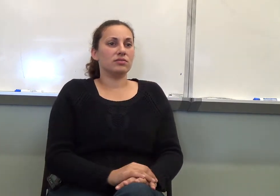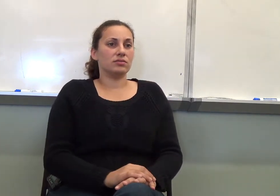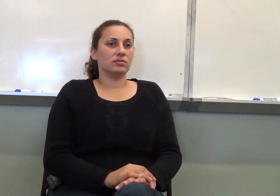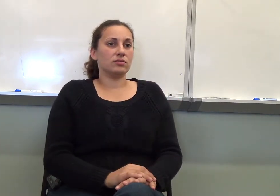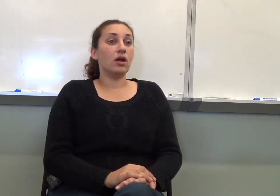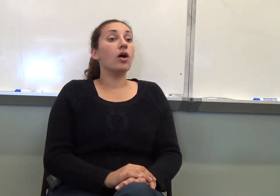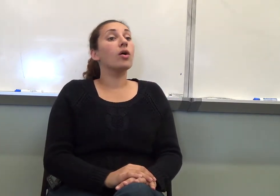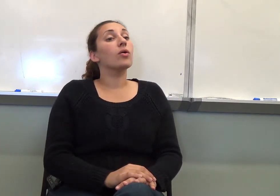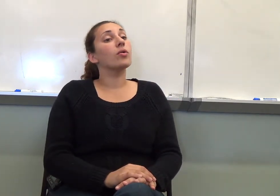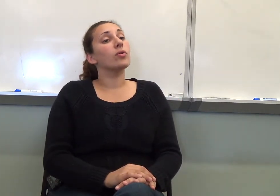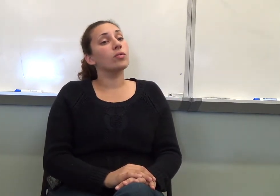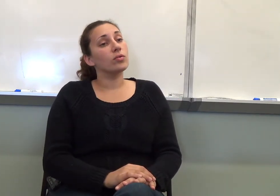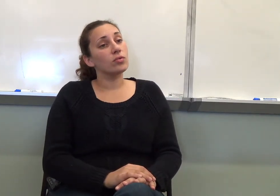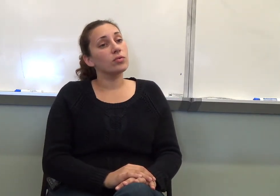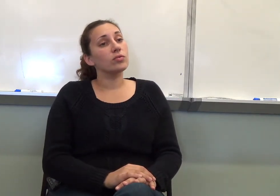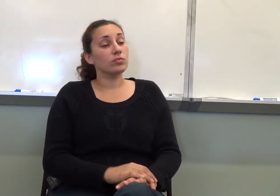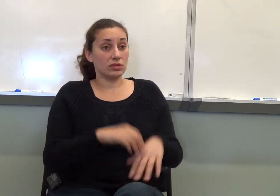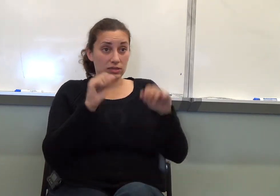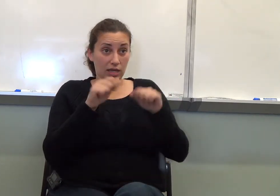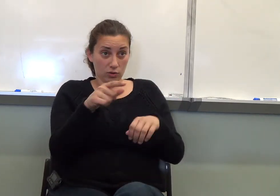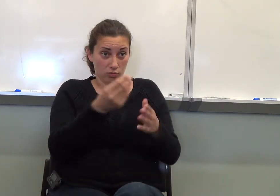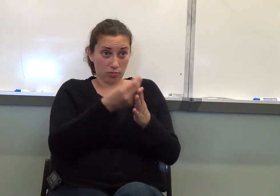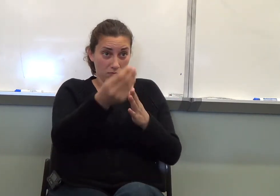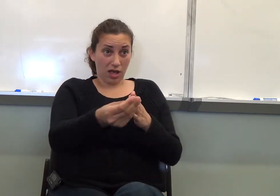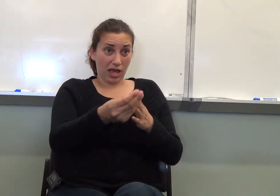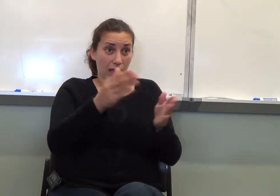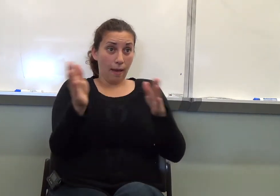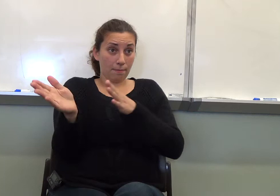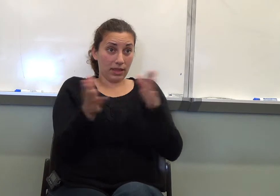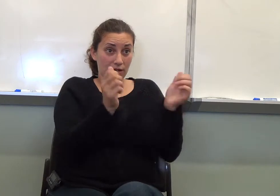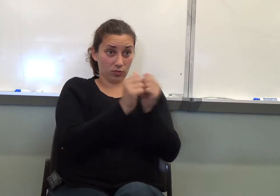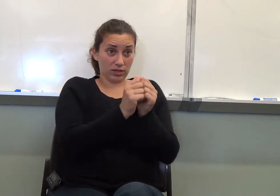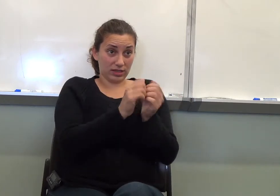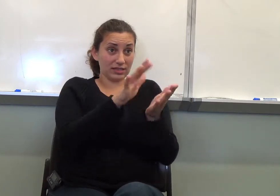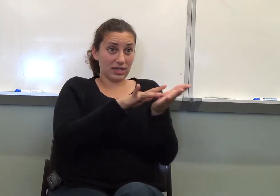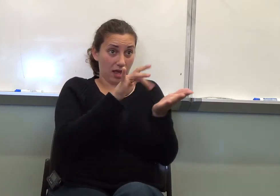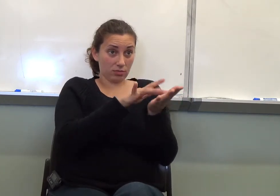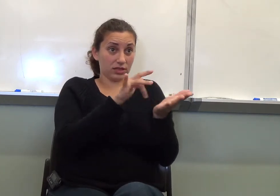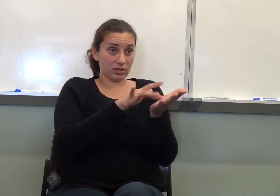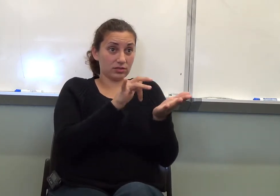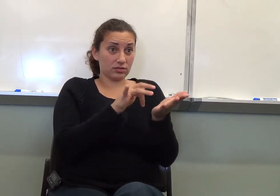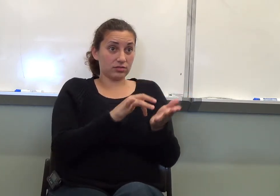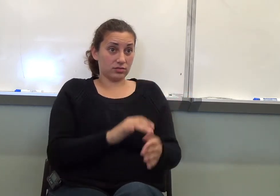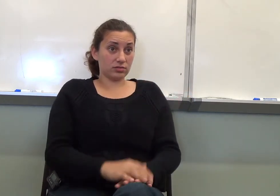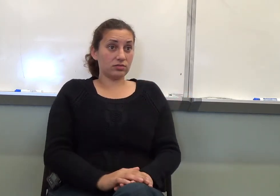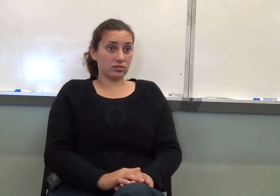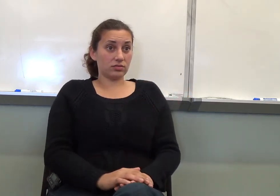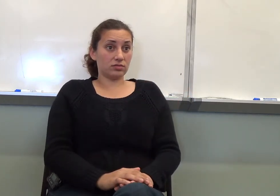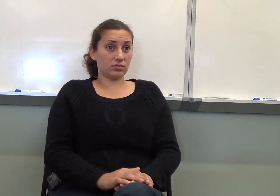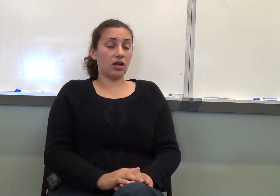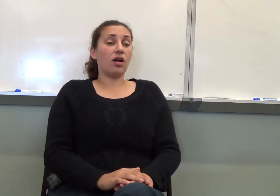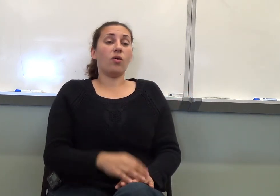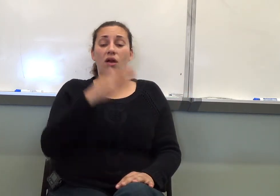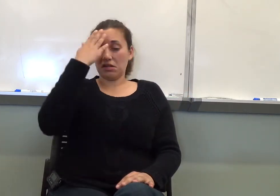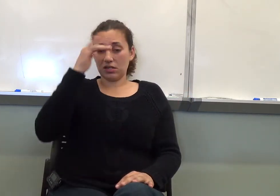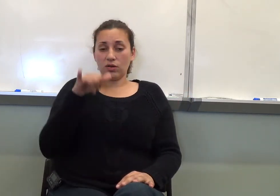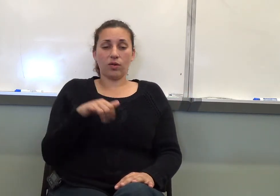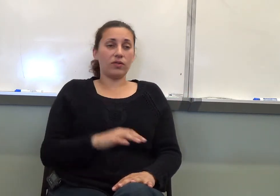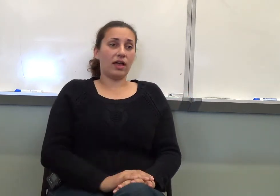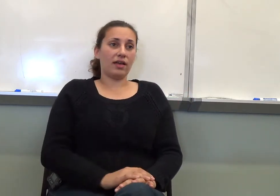But that's the detailed thinking that goes on behind it. All right, we're not done. Now we've got A's, those are like terms,